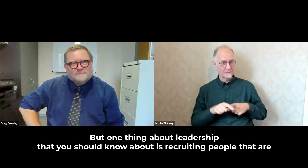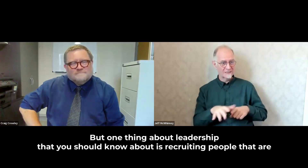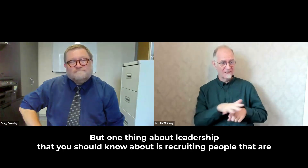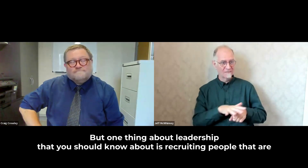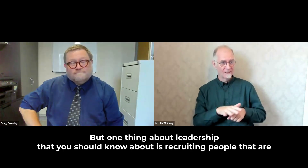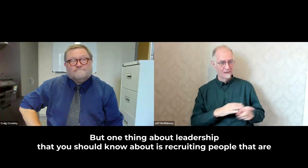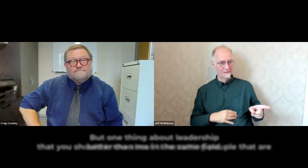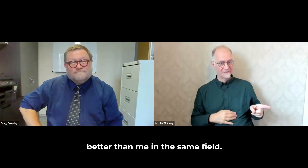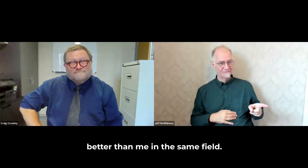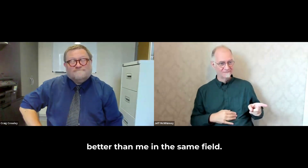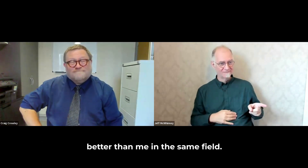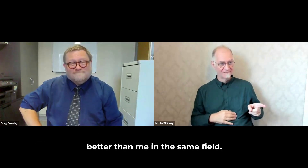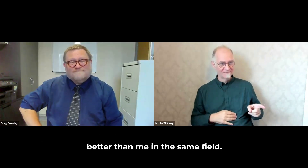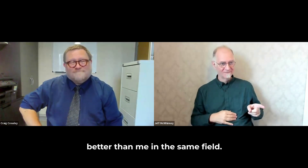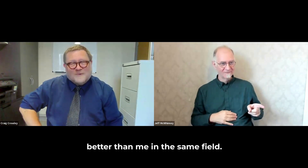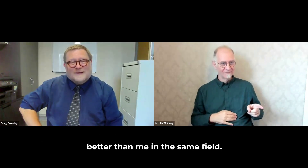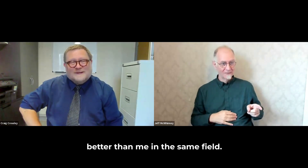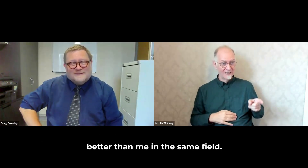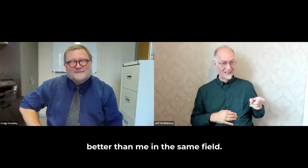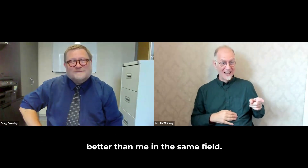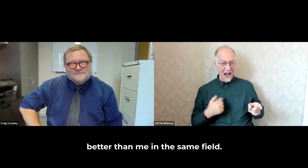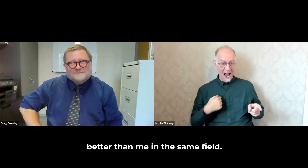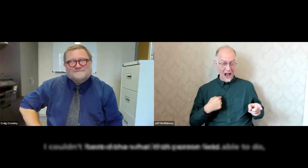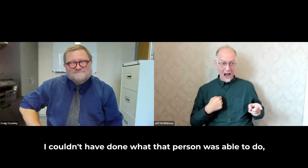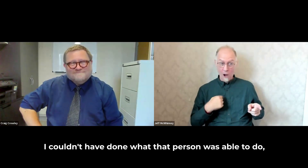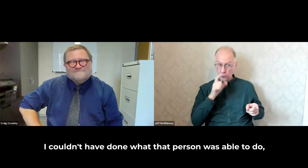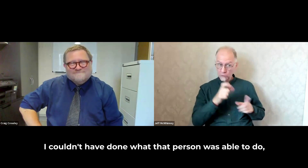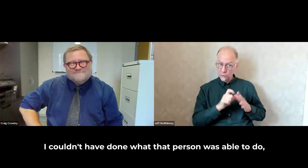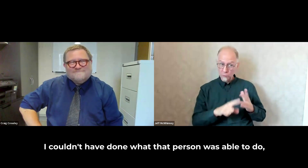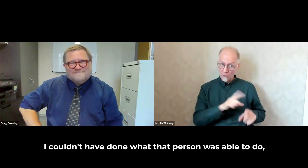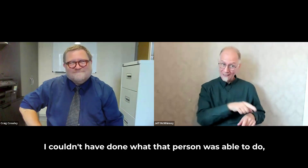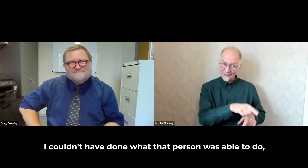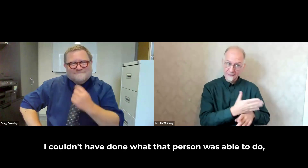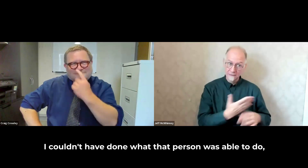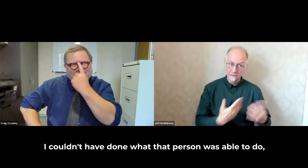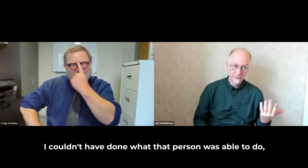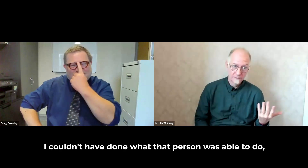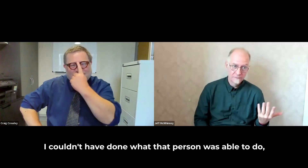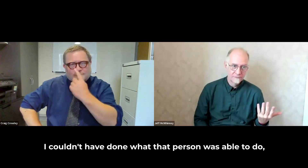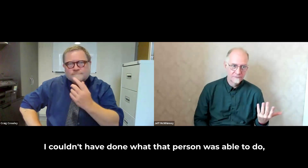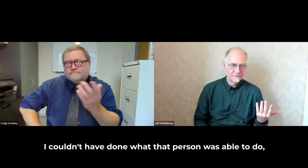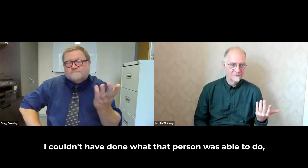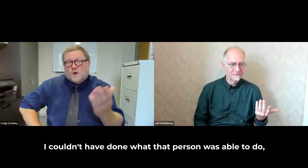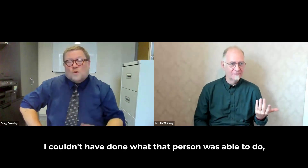is recruiting people that are better than me in the same field. Yeah.